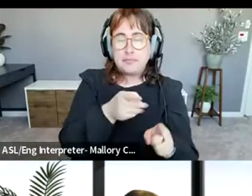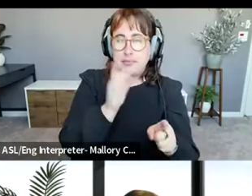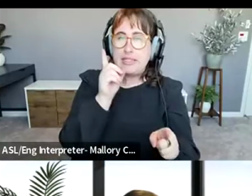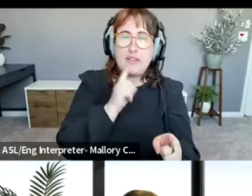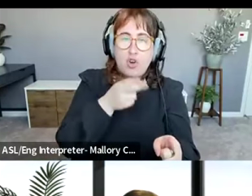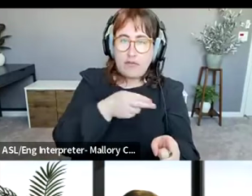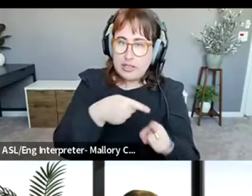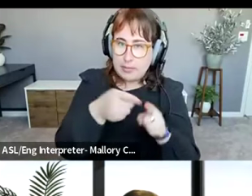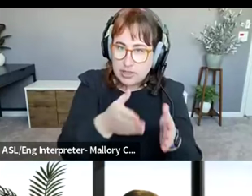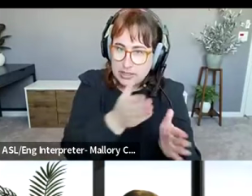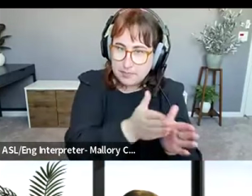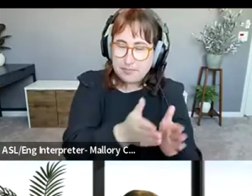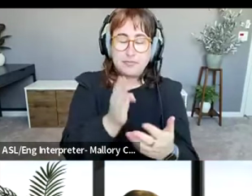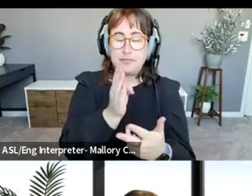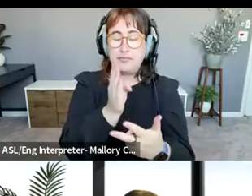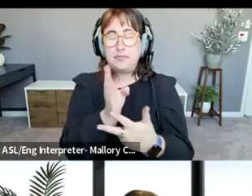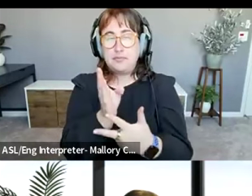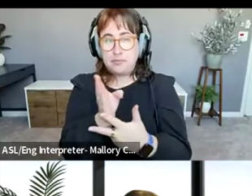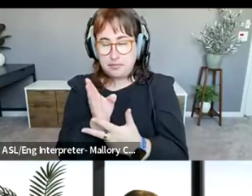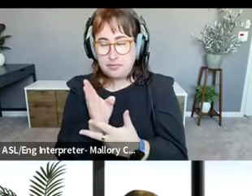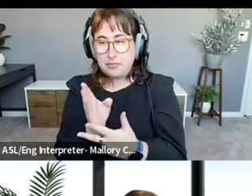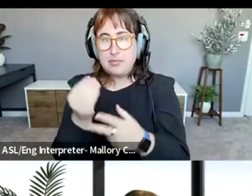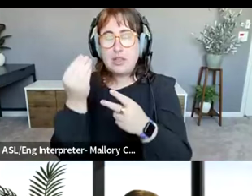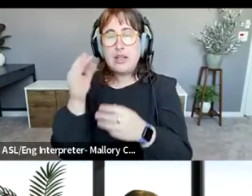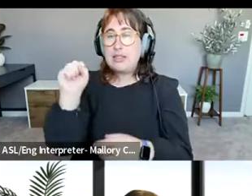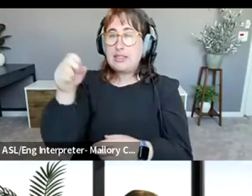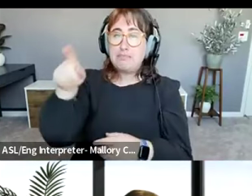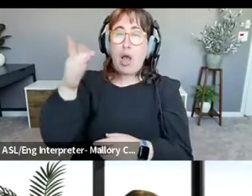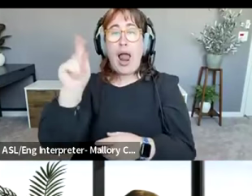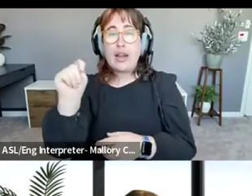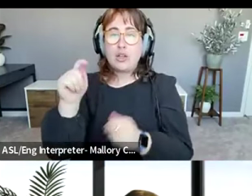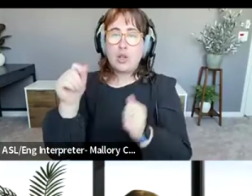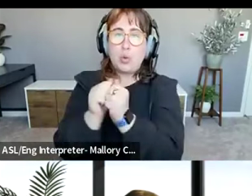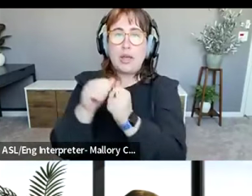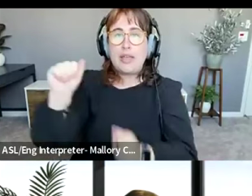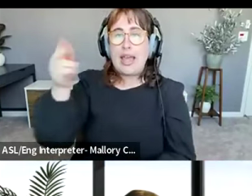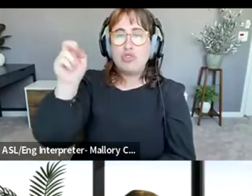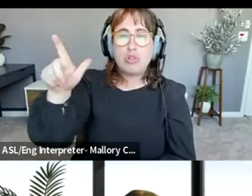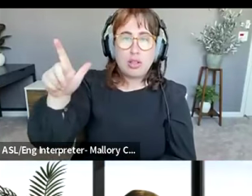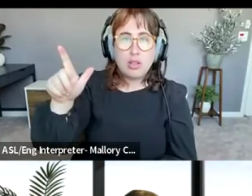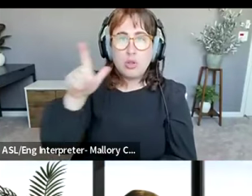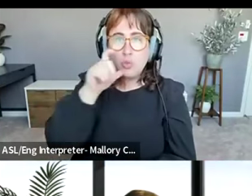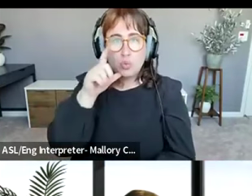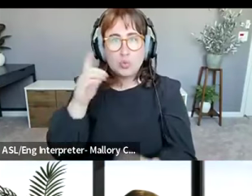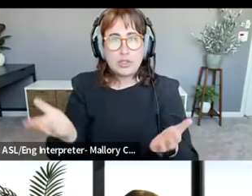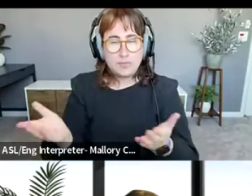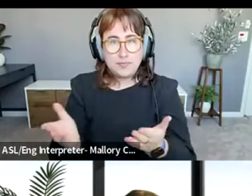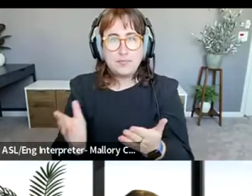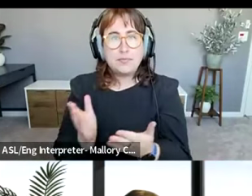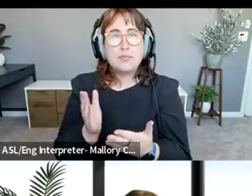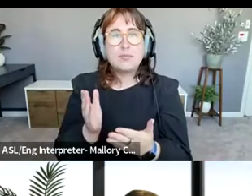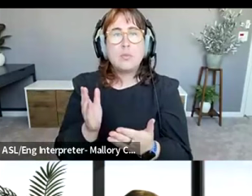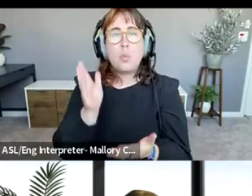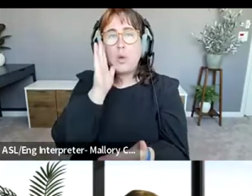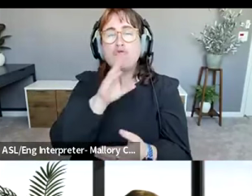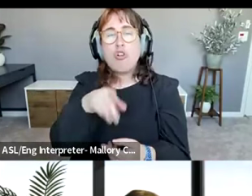hearing specialist. We have a spotlight with Angel Sense, who has joined us. We are going to